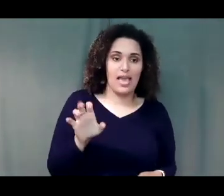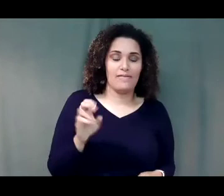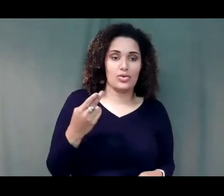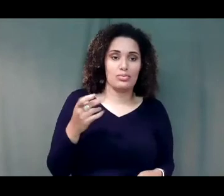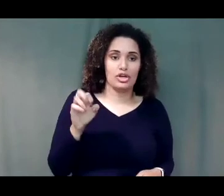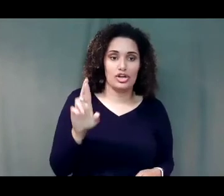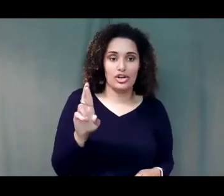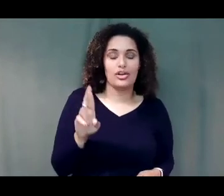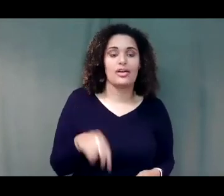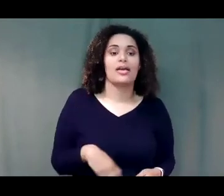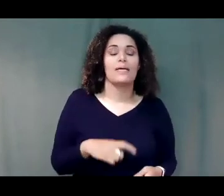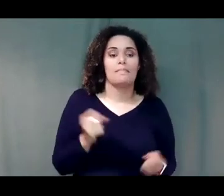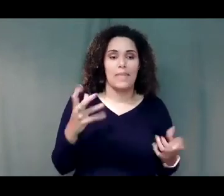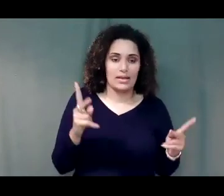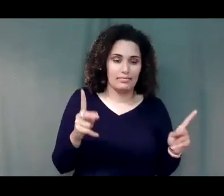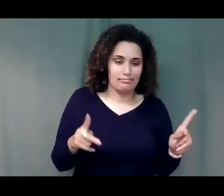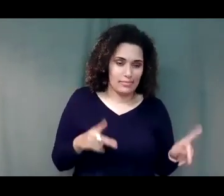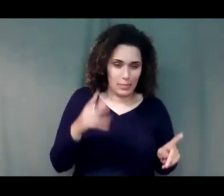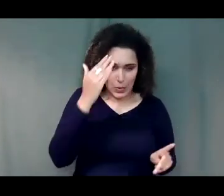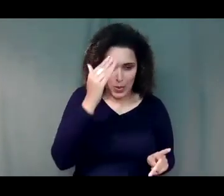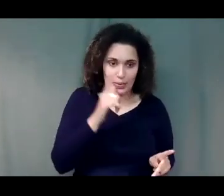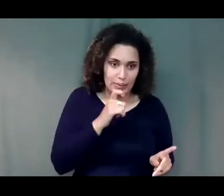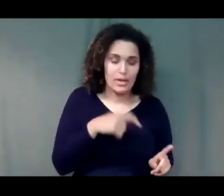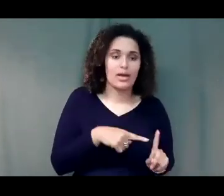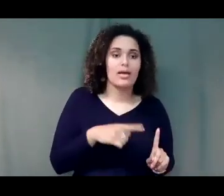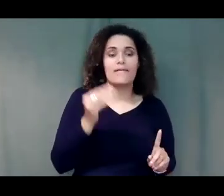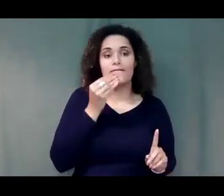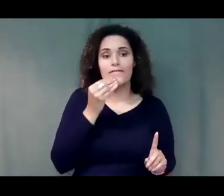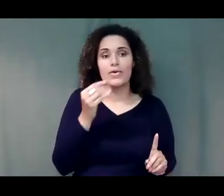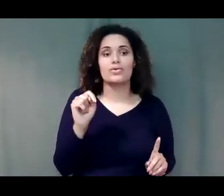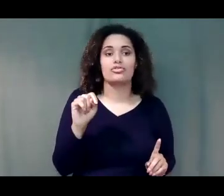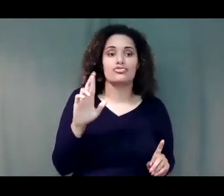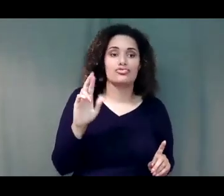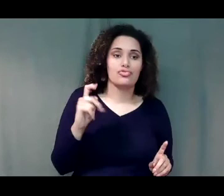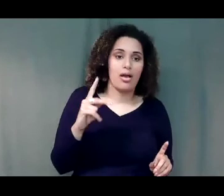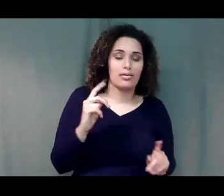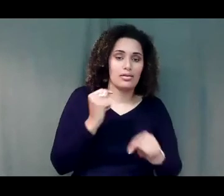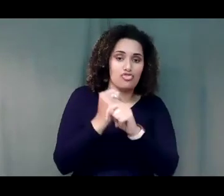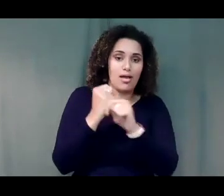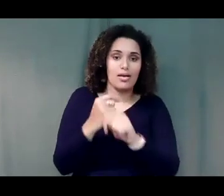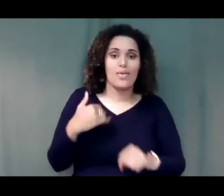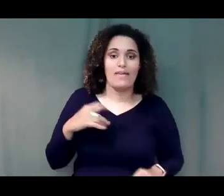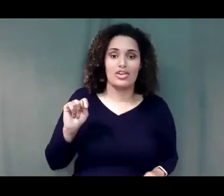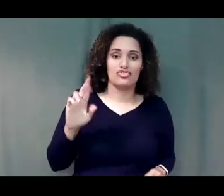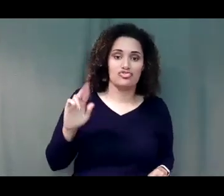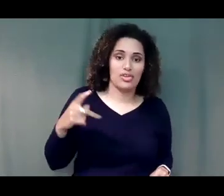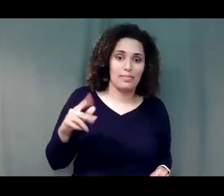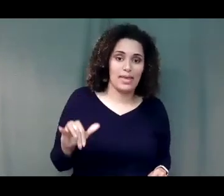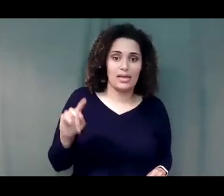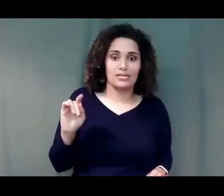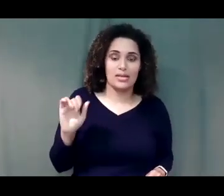know. And then we do have a food truck, and it's Trippy Tacos, which I had a couple of weeks ago. I thought they were